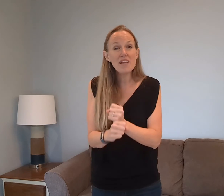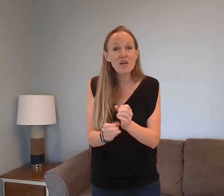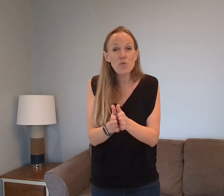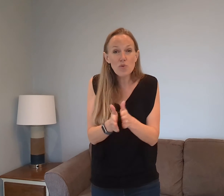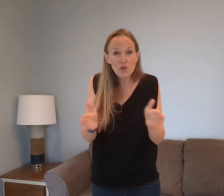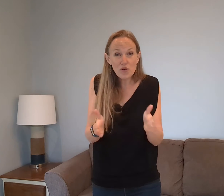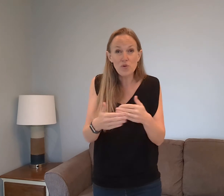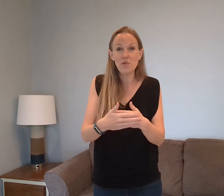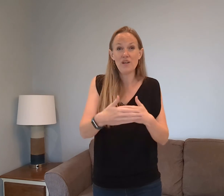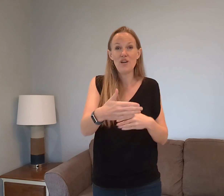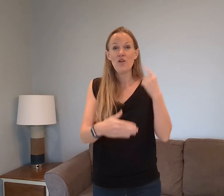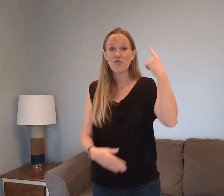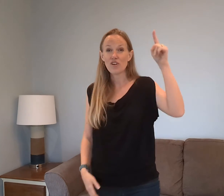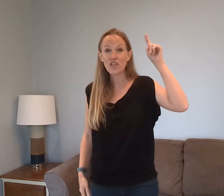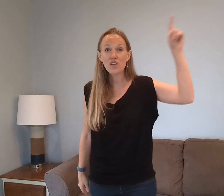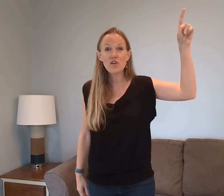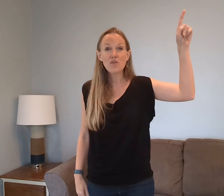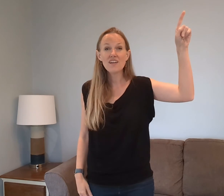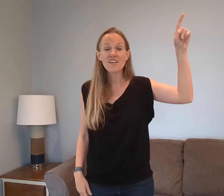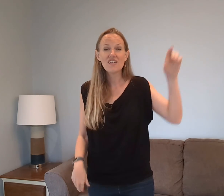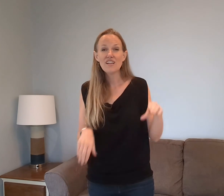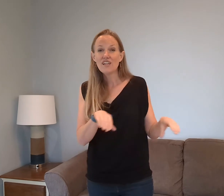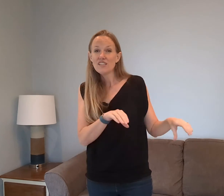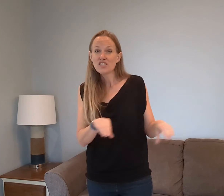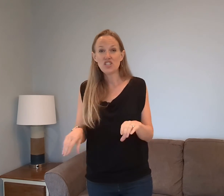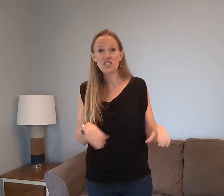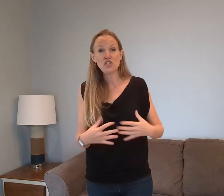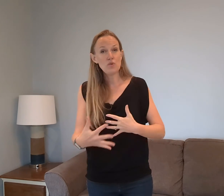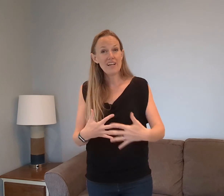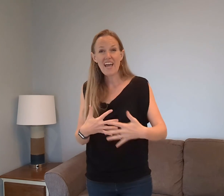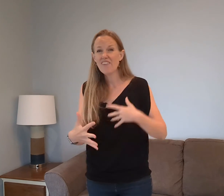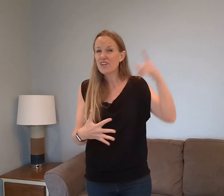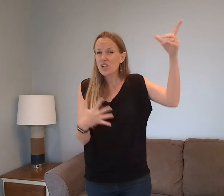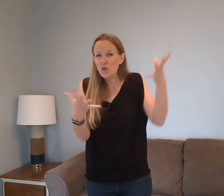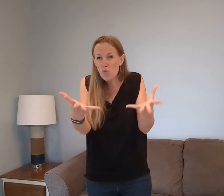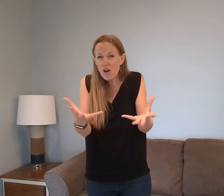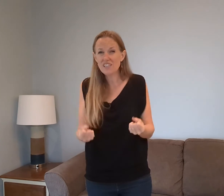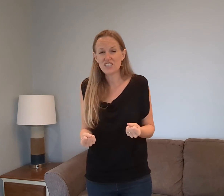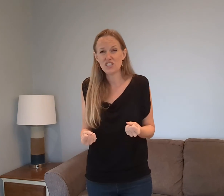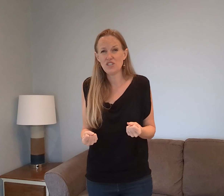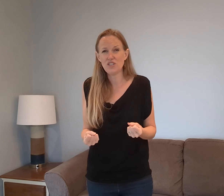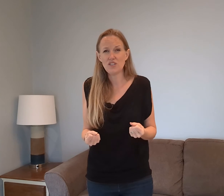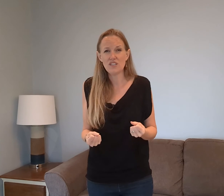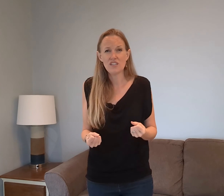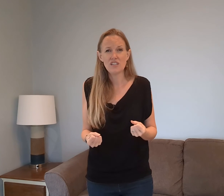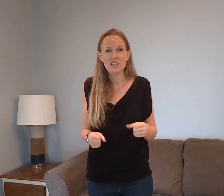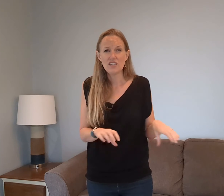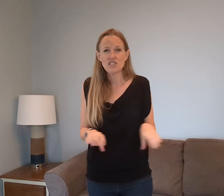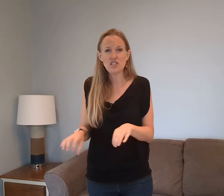make room for you to do whatever you want to